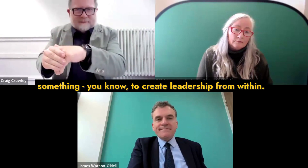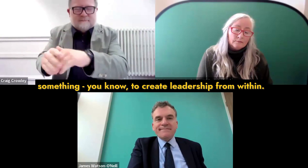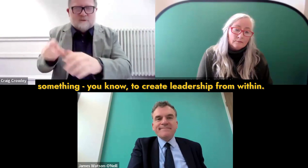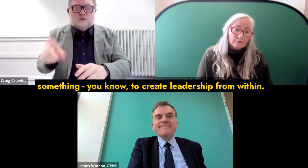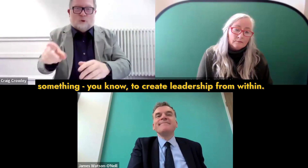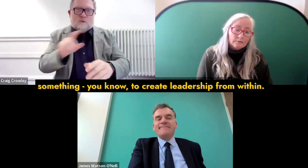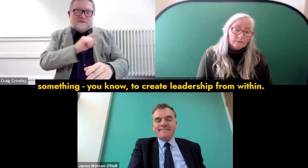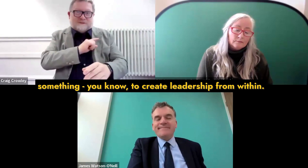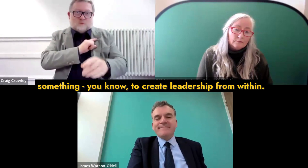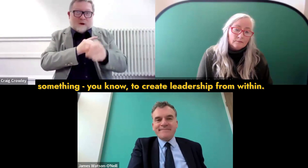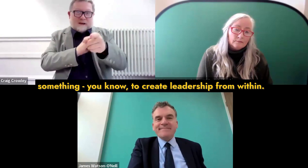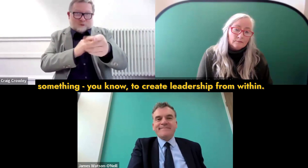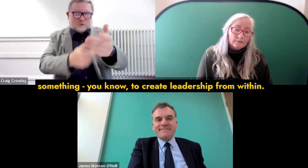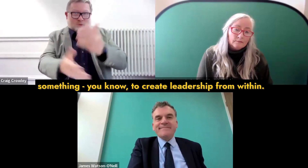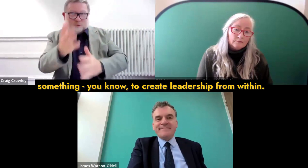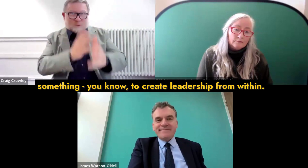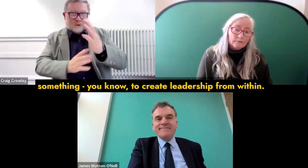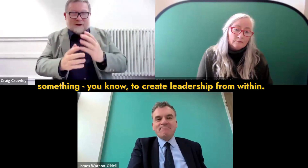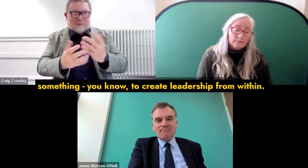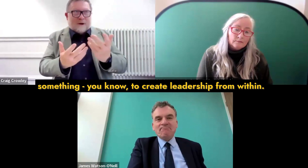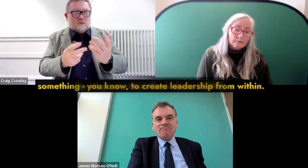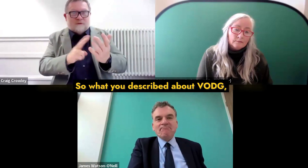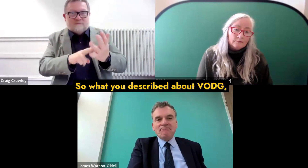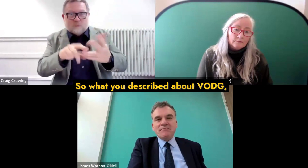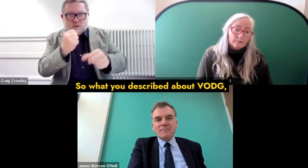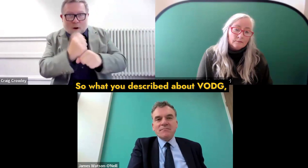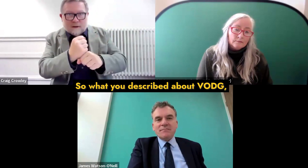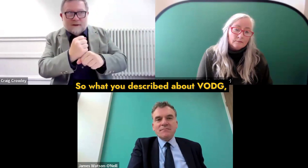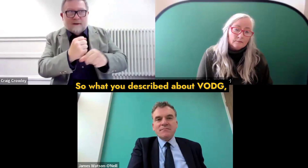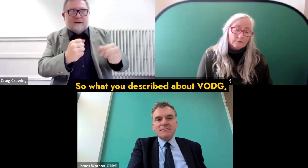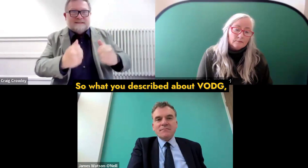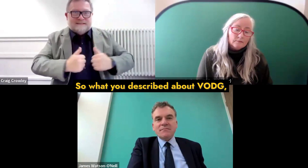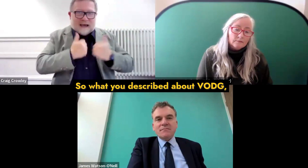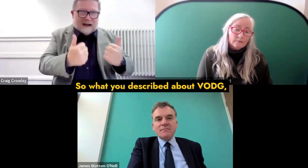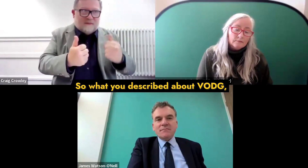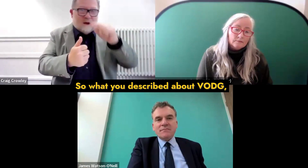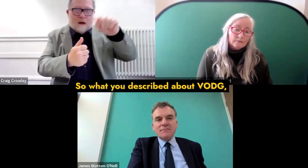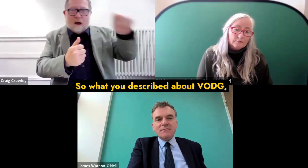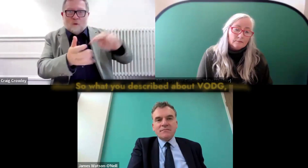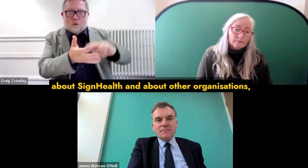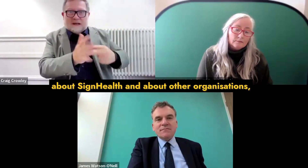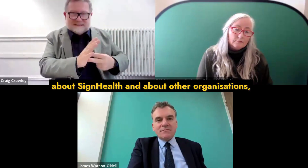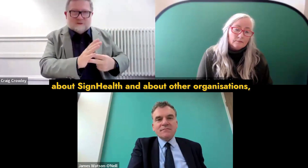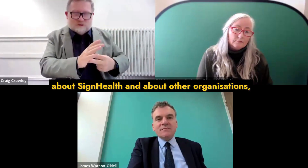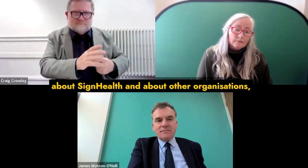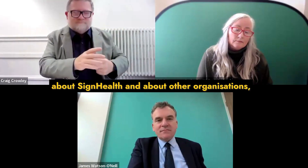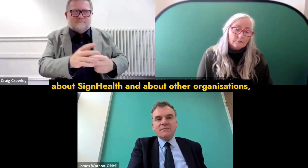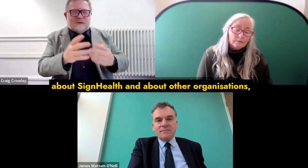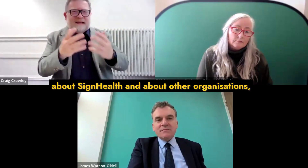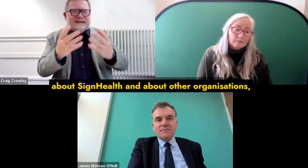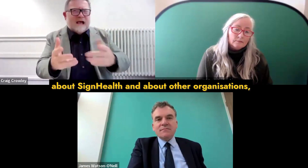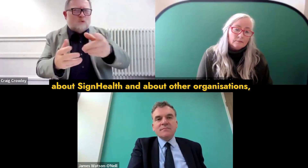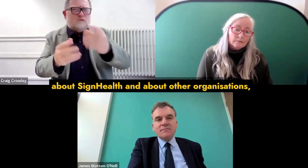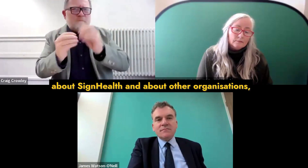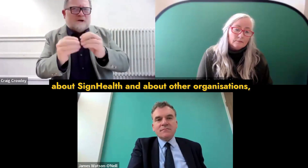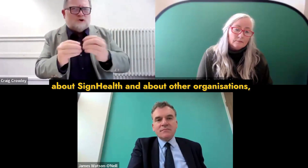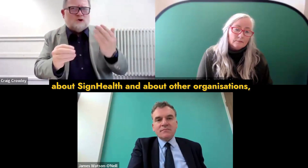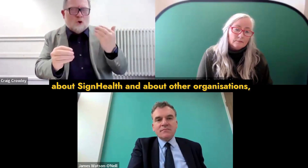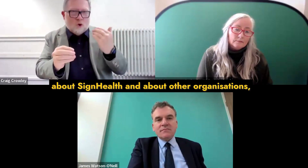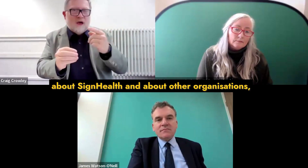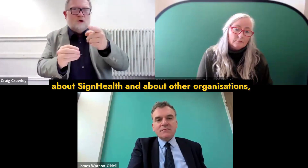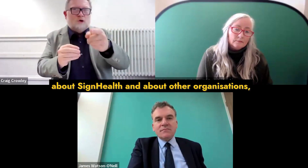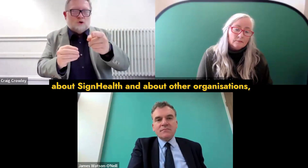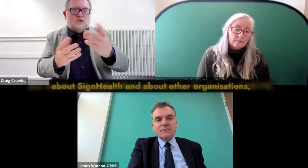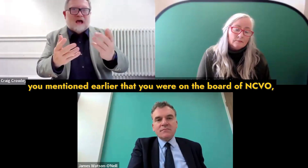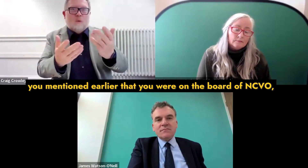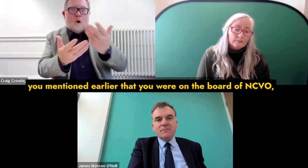to create leadership from within. So what you described about Vodog, about Sign Health, and about other